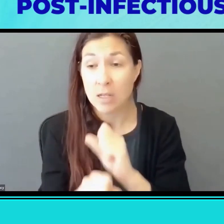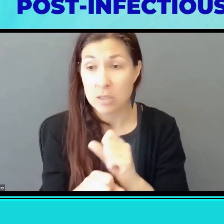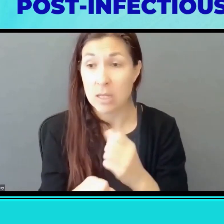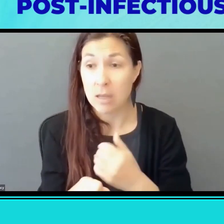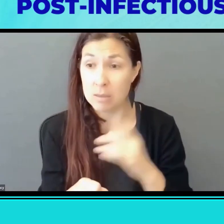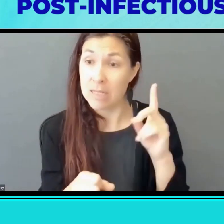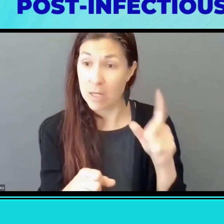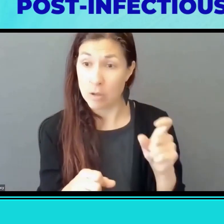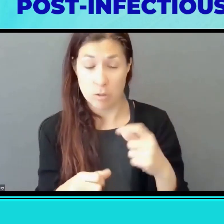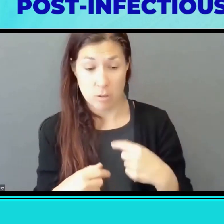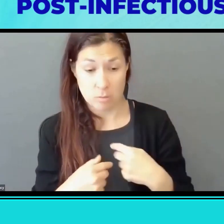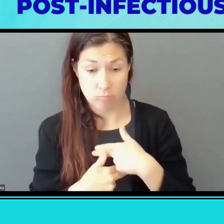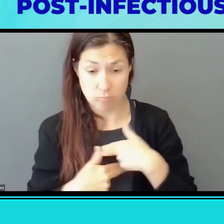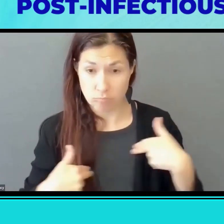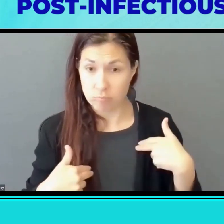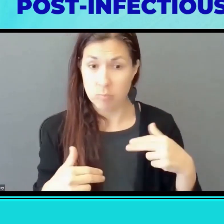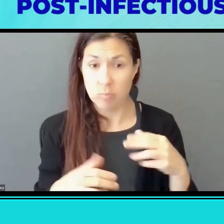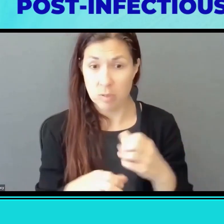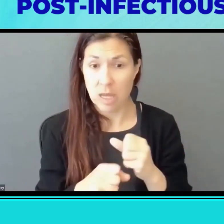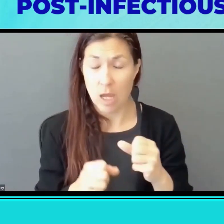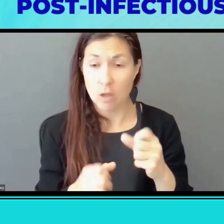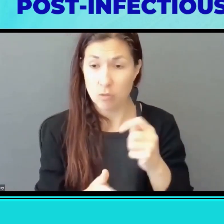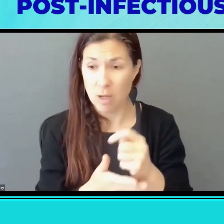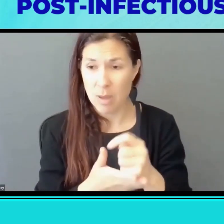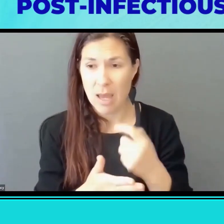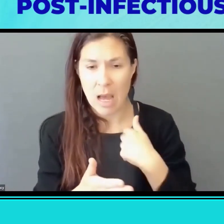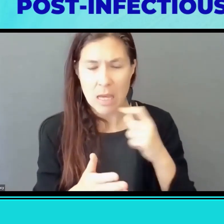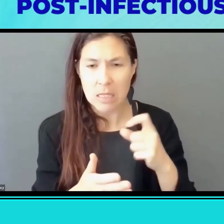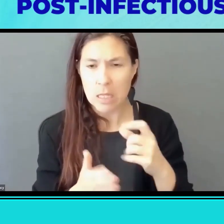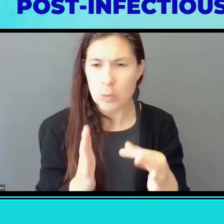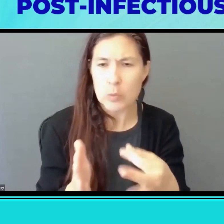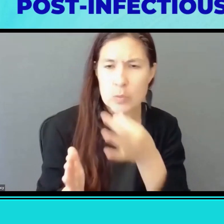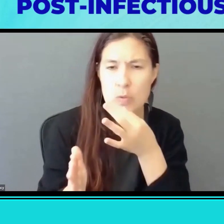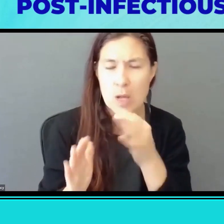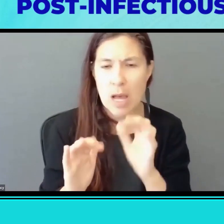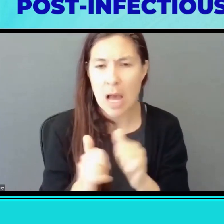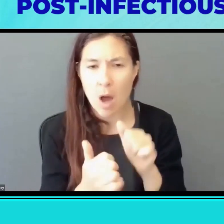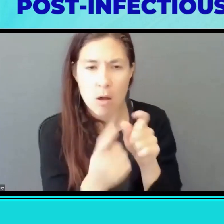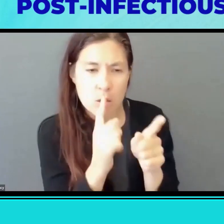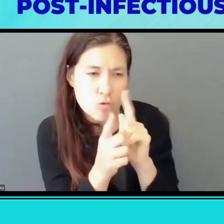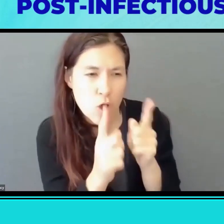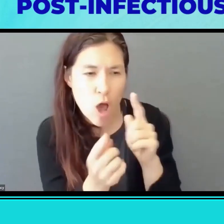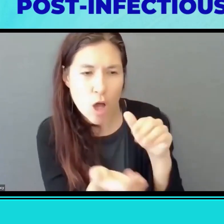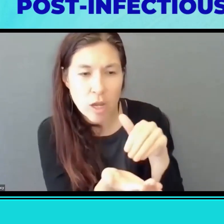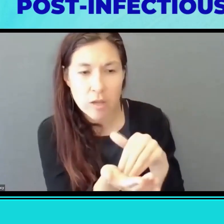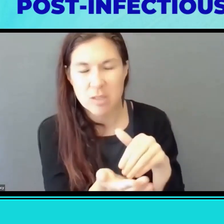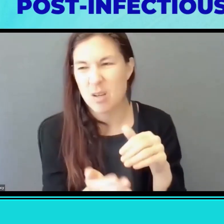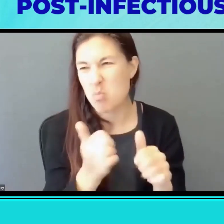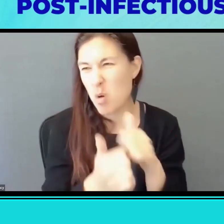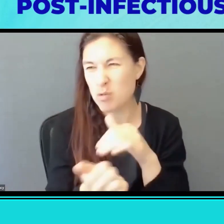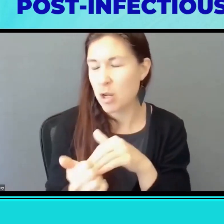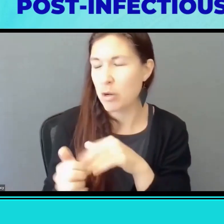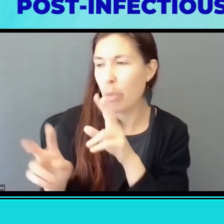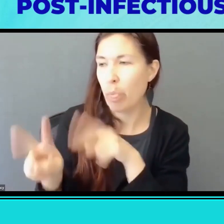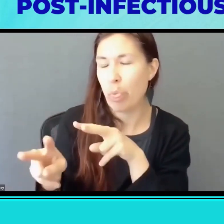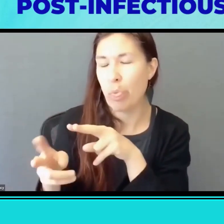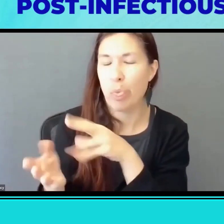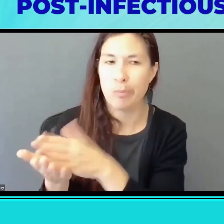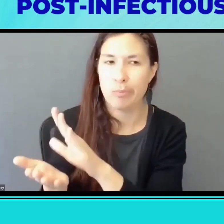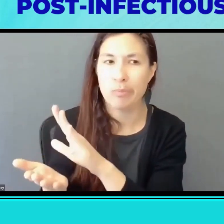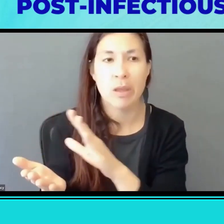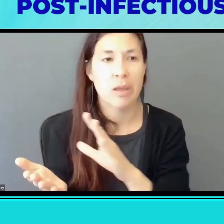is post-exertional malaise, or PEM. This means I have a certain very low energy threshold, and if I exert myself beyond it,